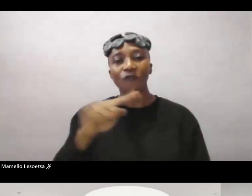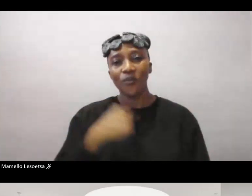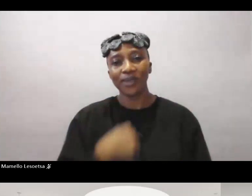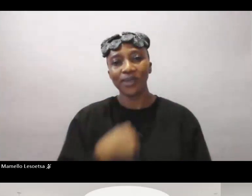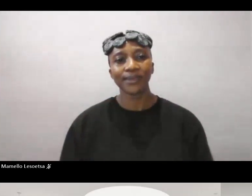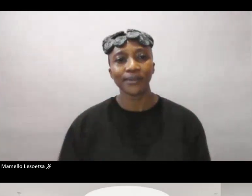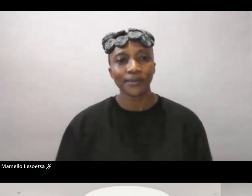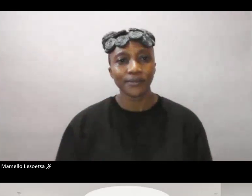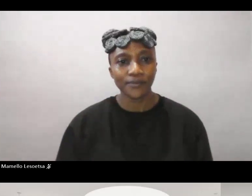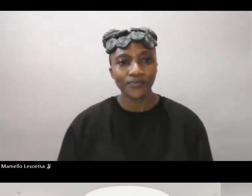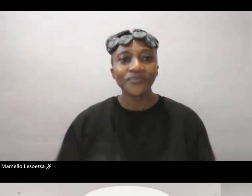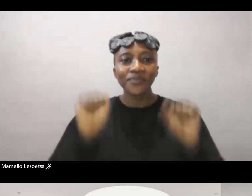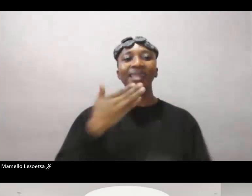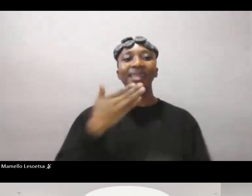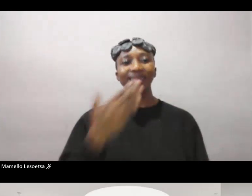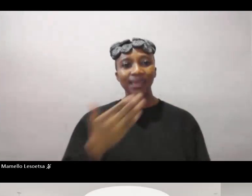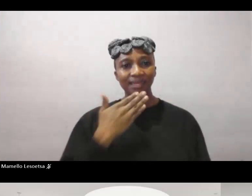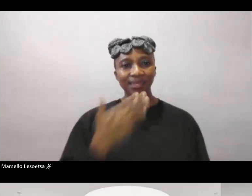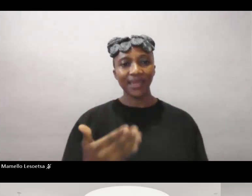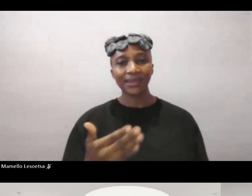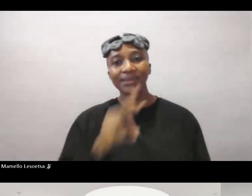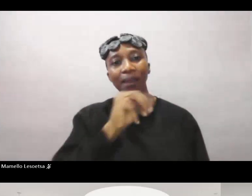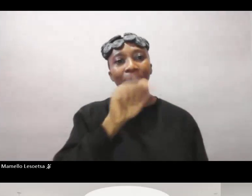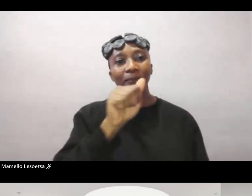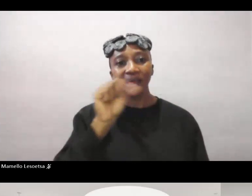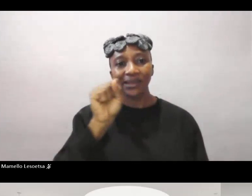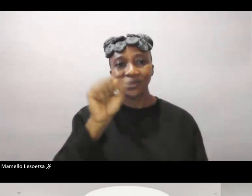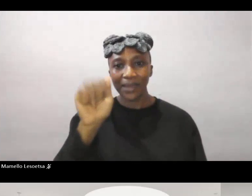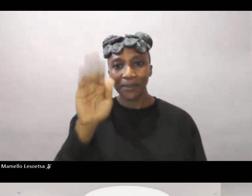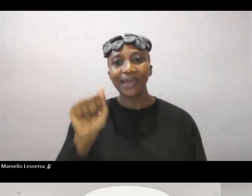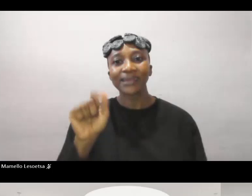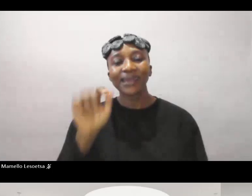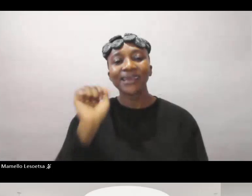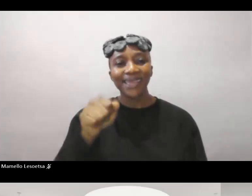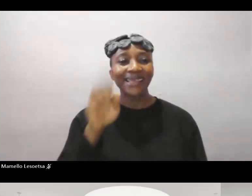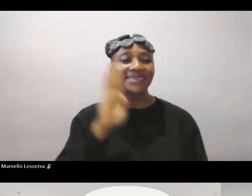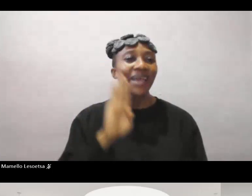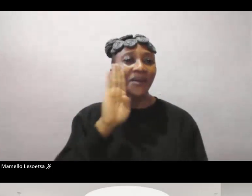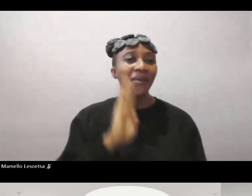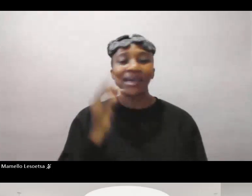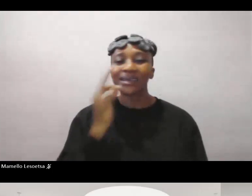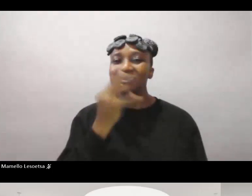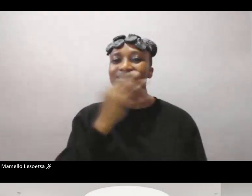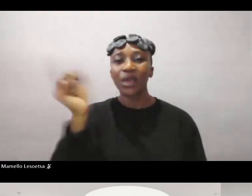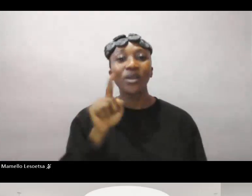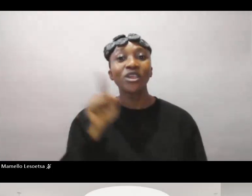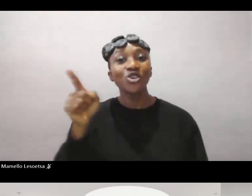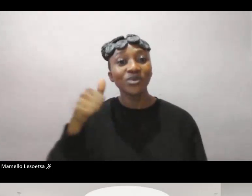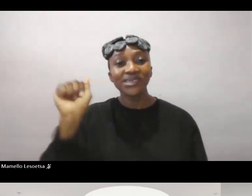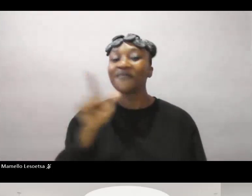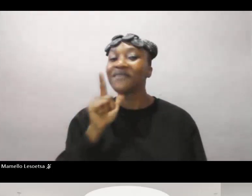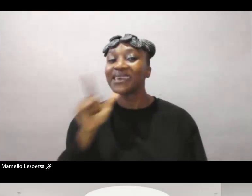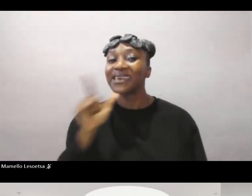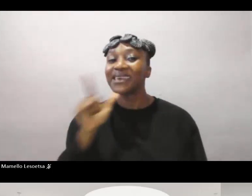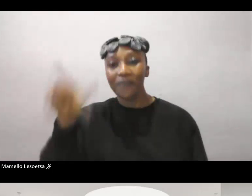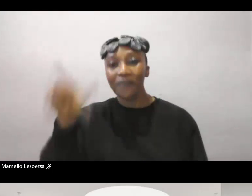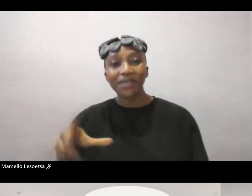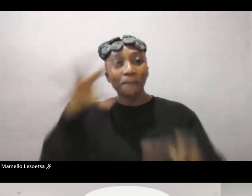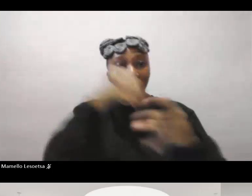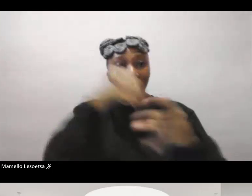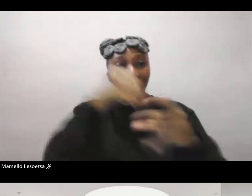Thanks, Masibata. Is that in Jabbar says that if you're a hearing person and you go into the deaf community, you are actually the one who becomes